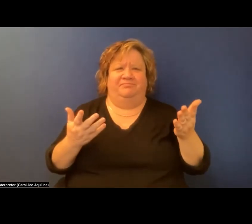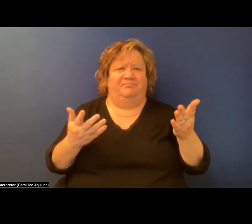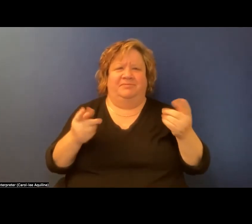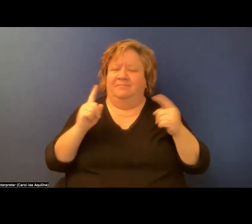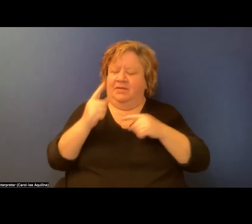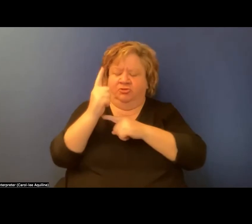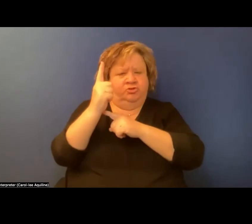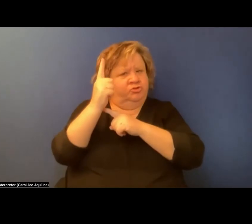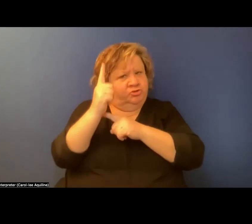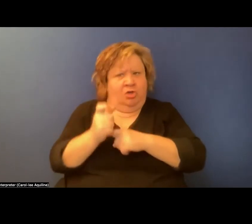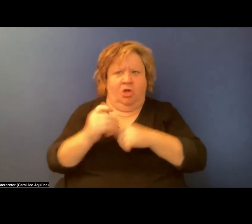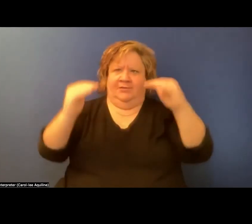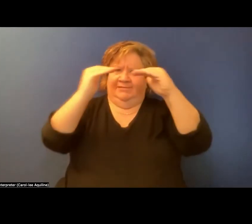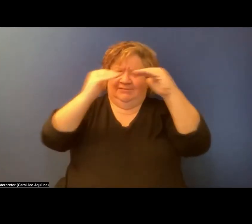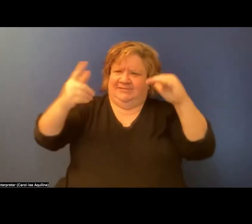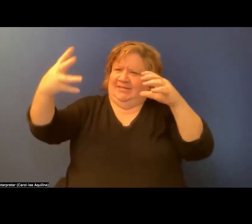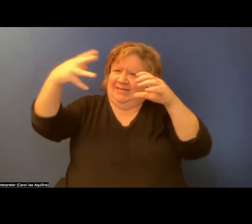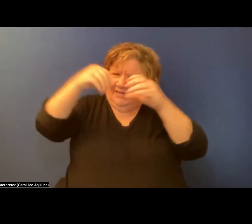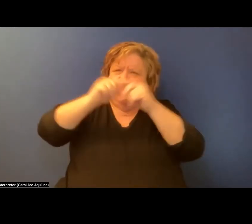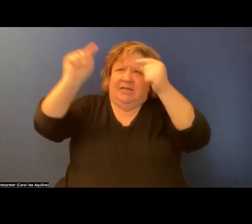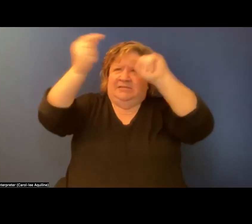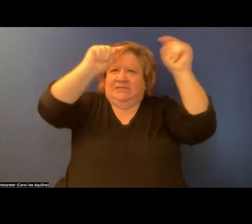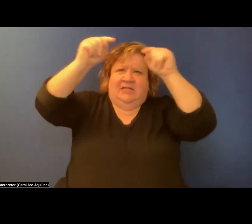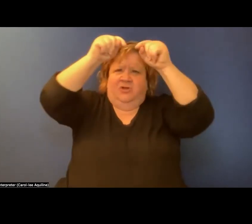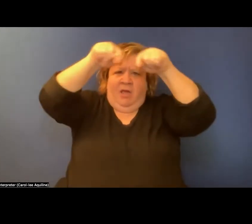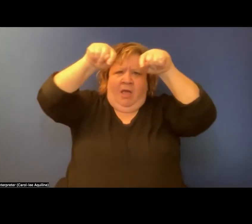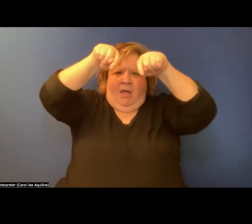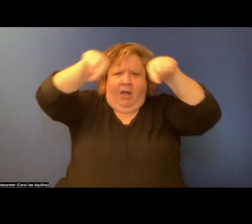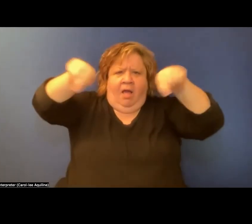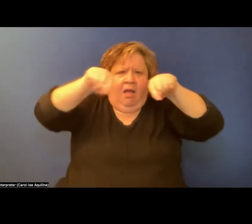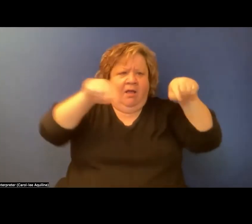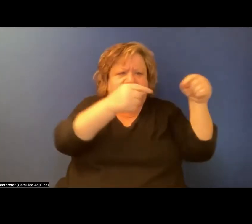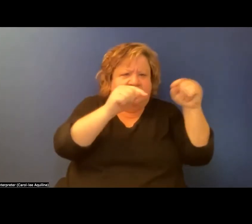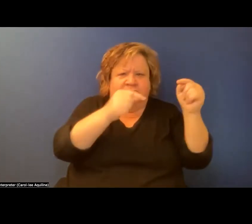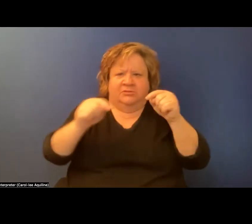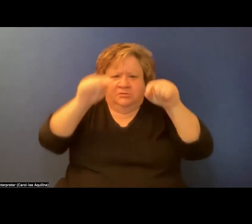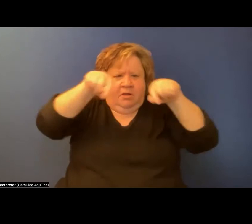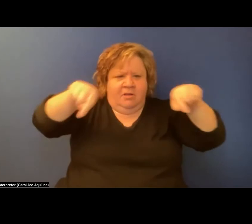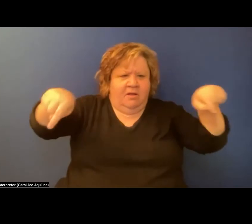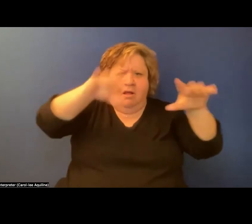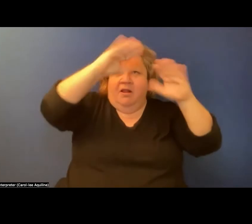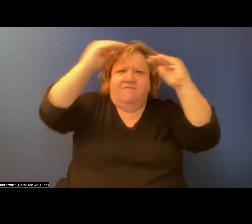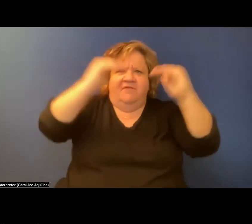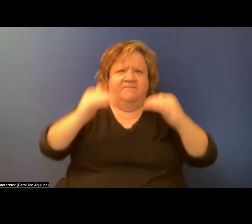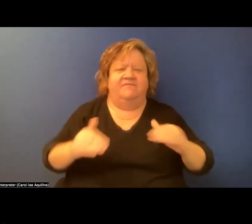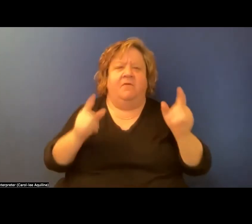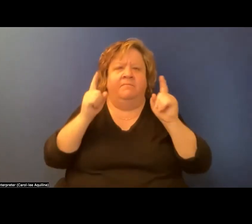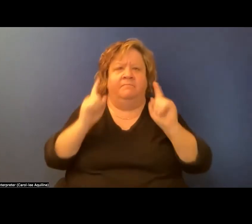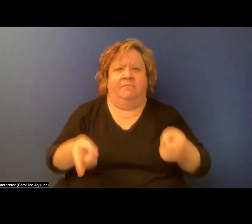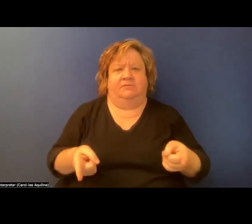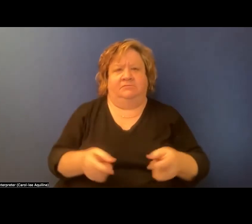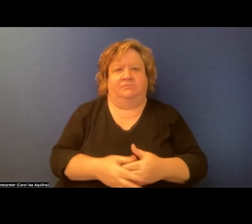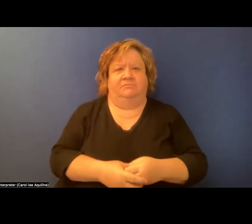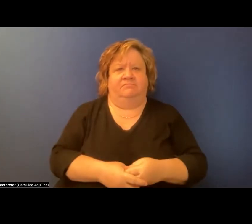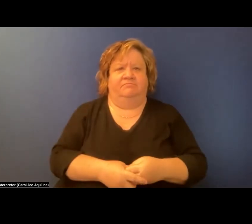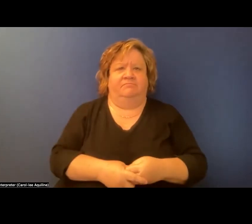to exclude different groups. And I will close my intervention in terms of looking at